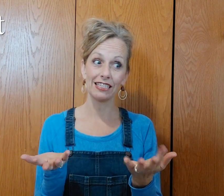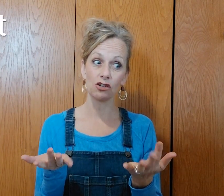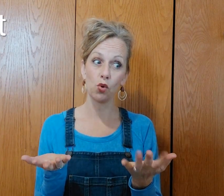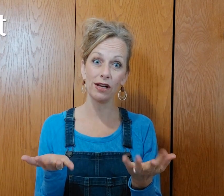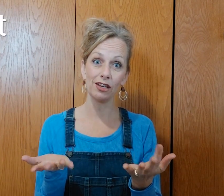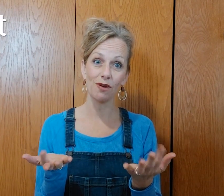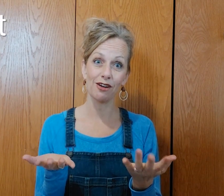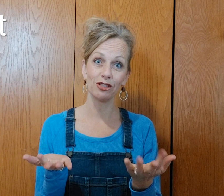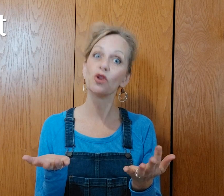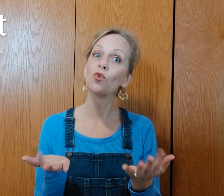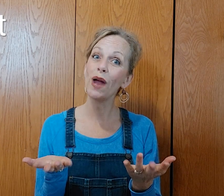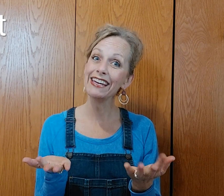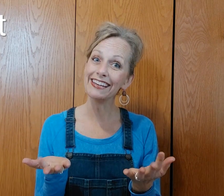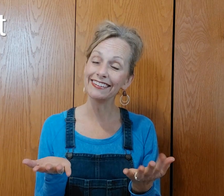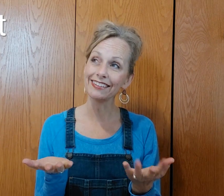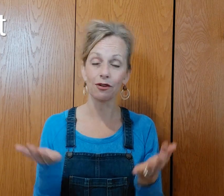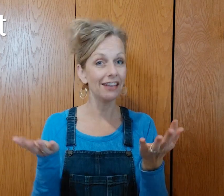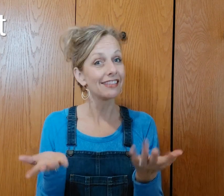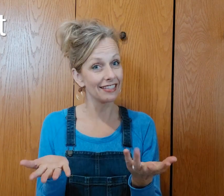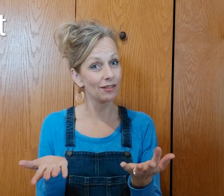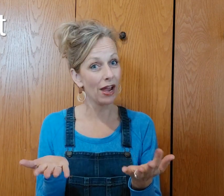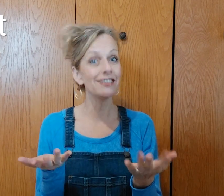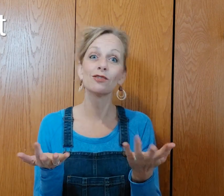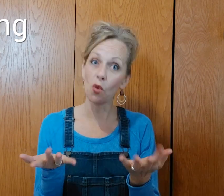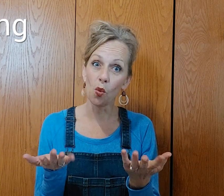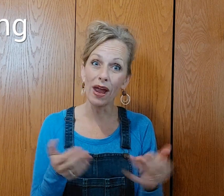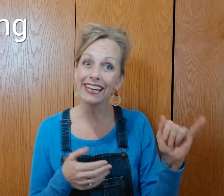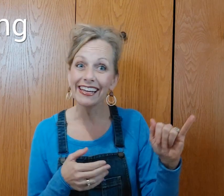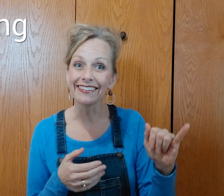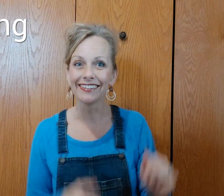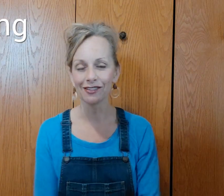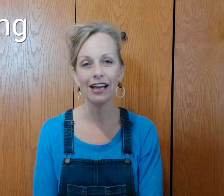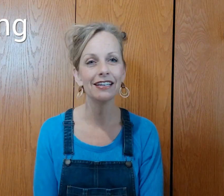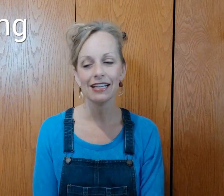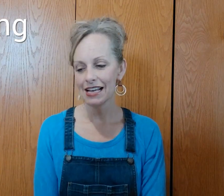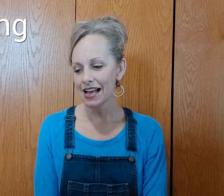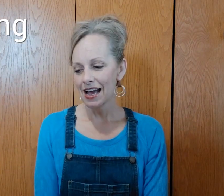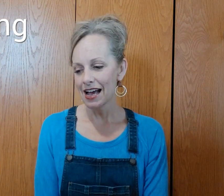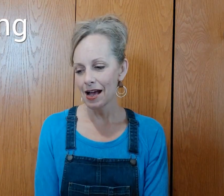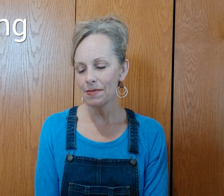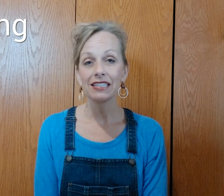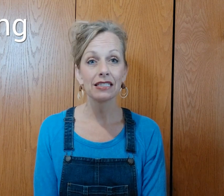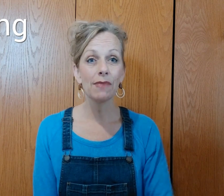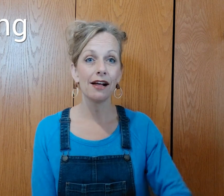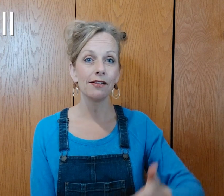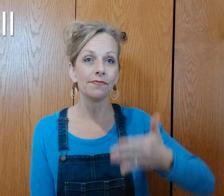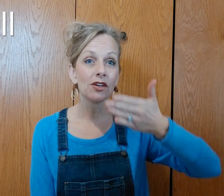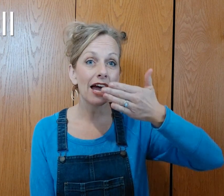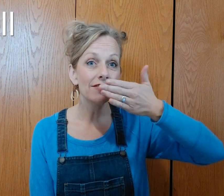they're twiddling around. You're waiting, all right? This is the waiting, right? Smell. You're kind of